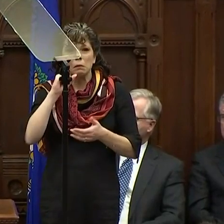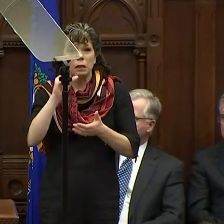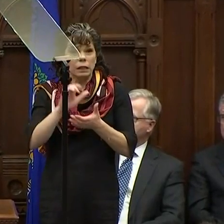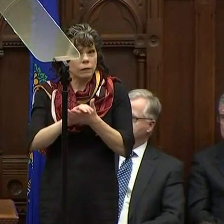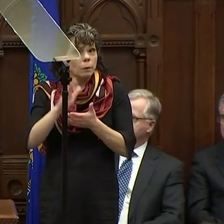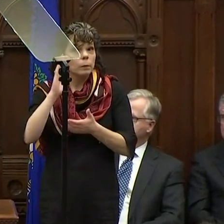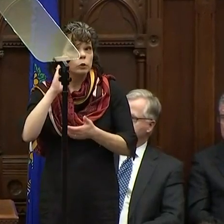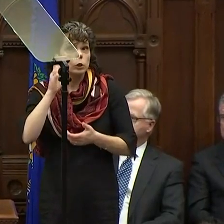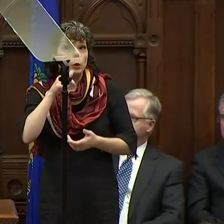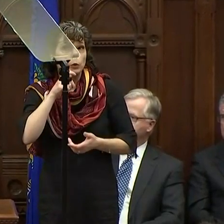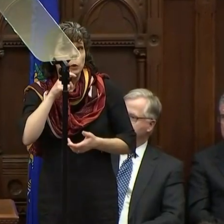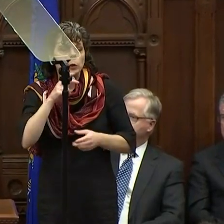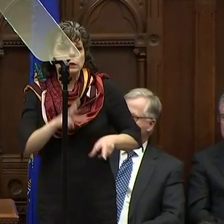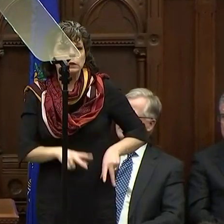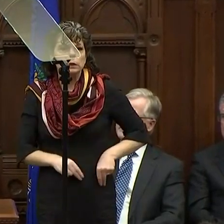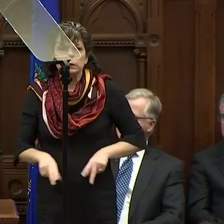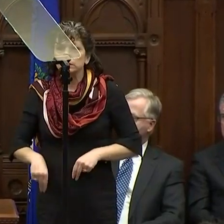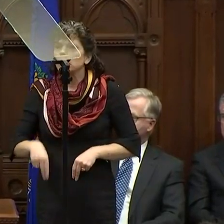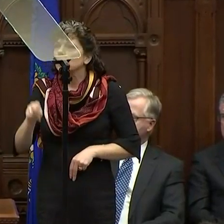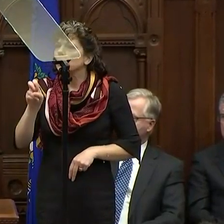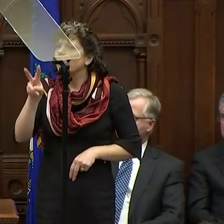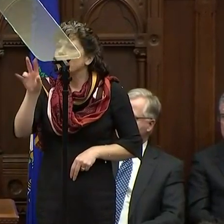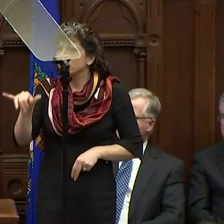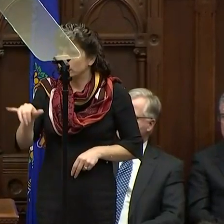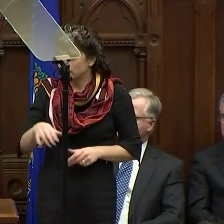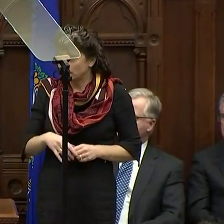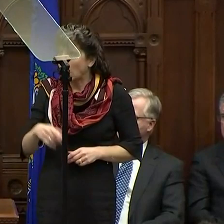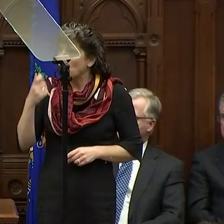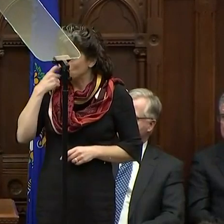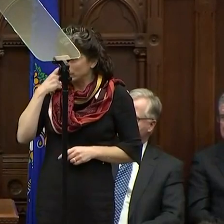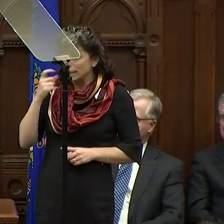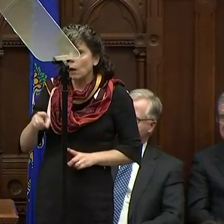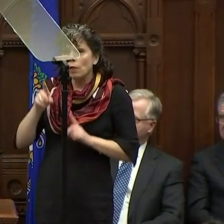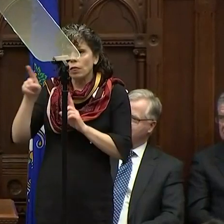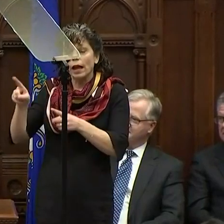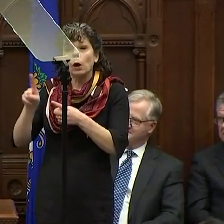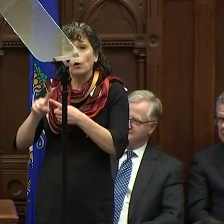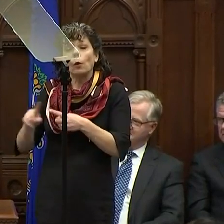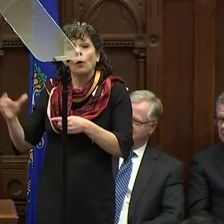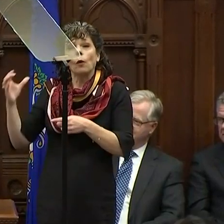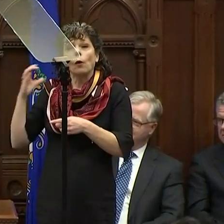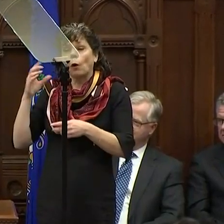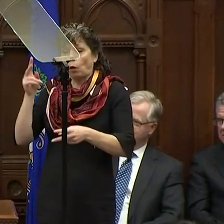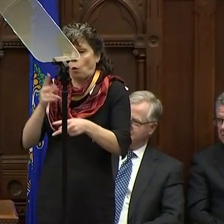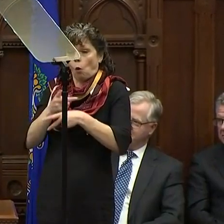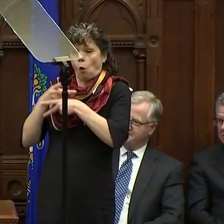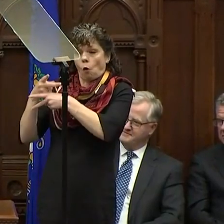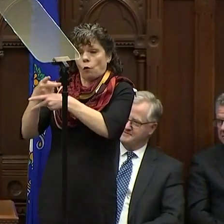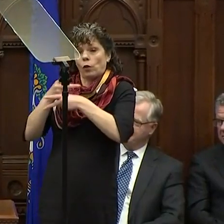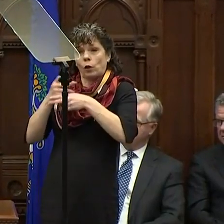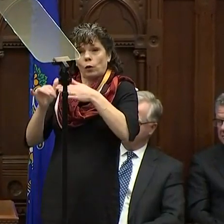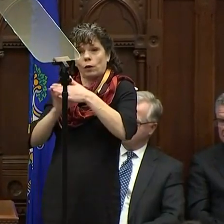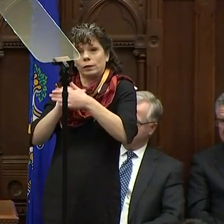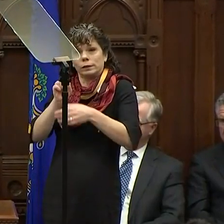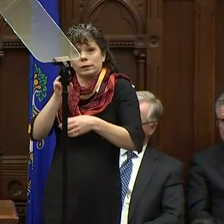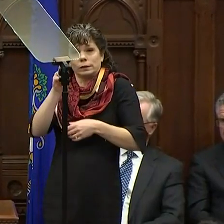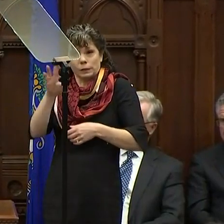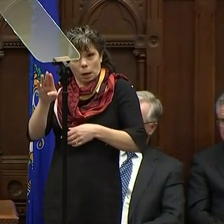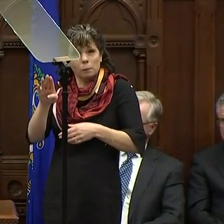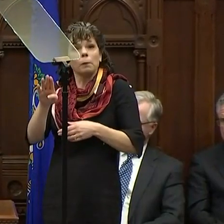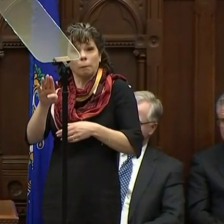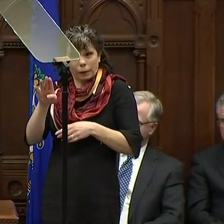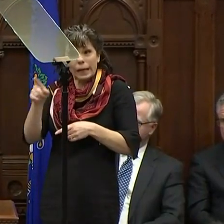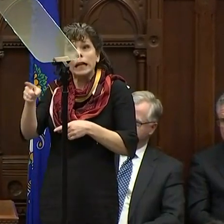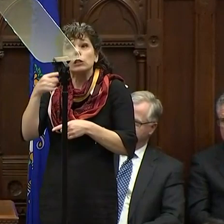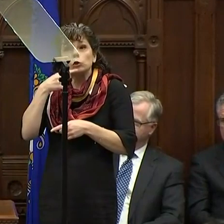know who does? The Navy. I was recently there with the Admiral who oversees our nation's submarine fleet. And he told me